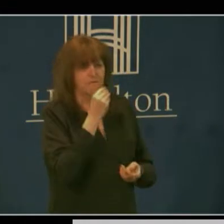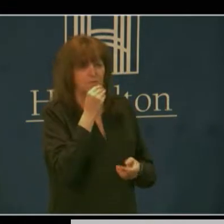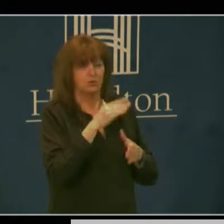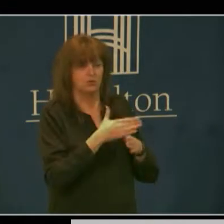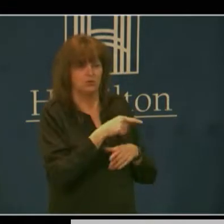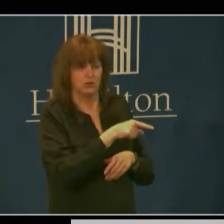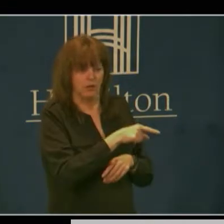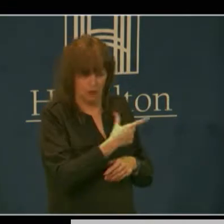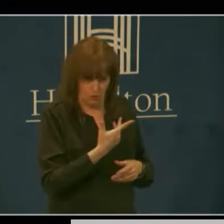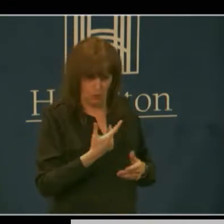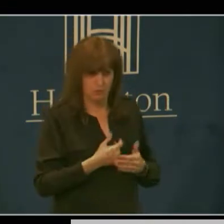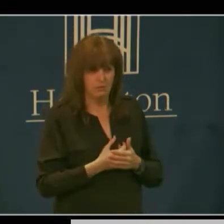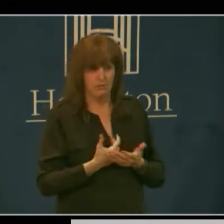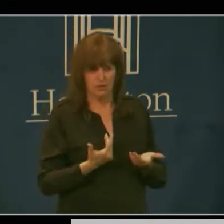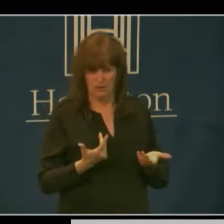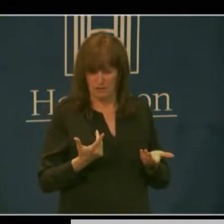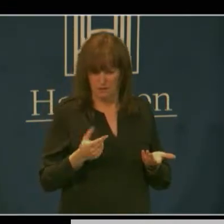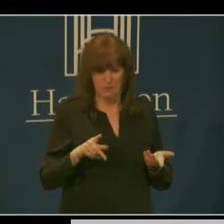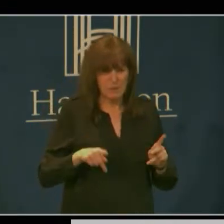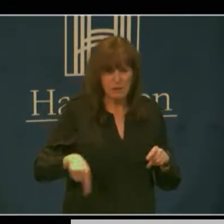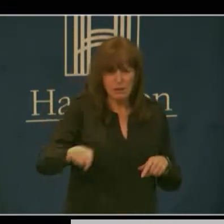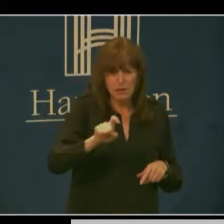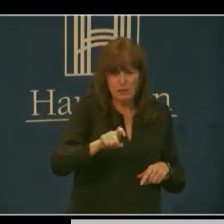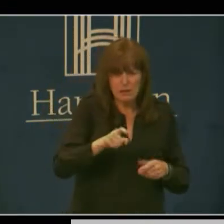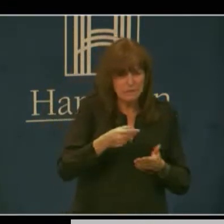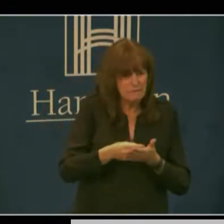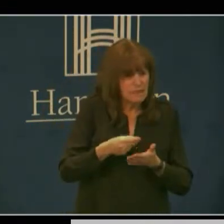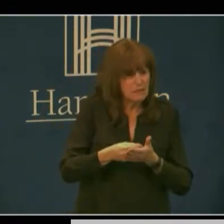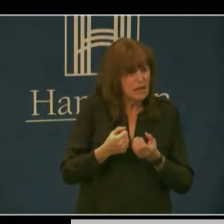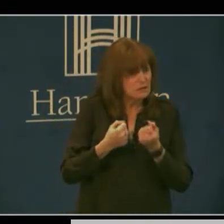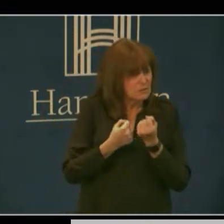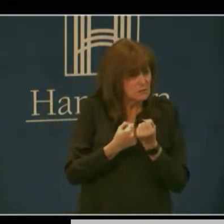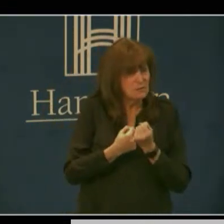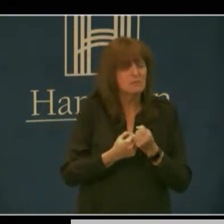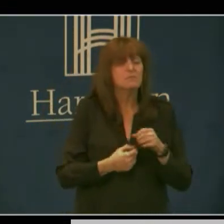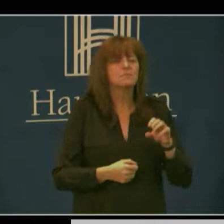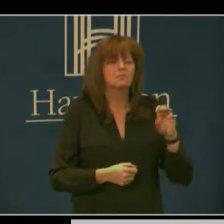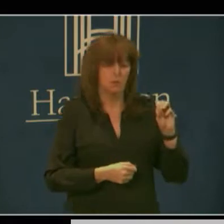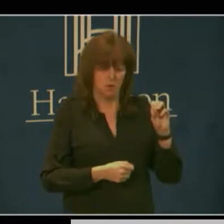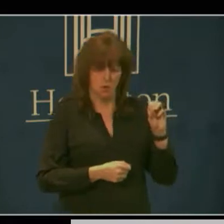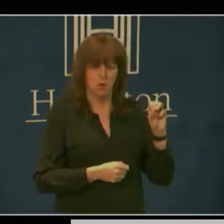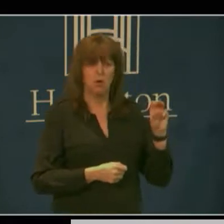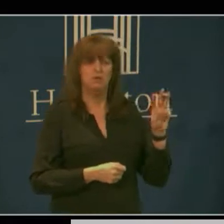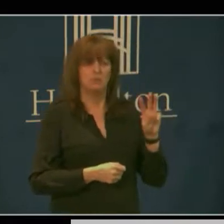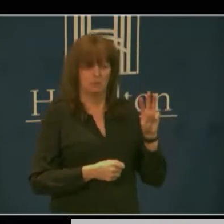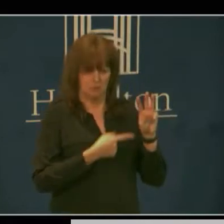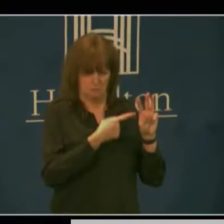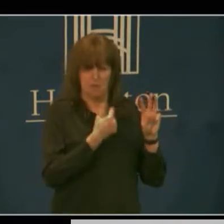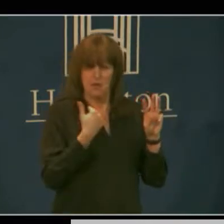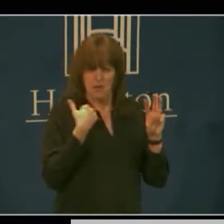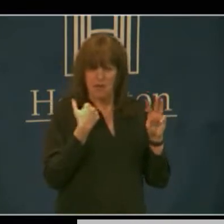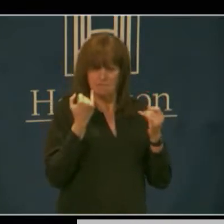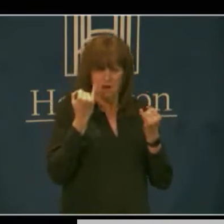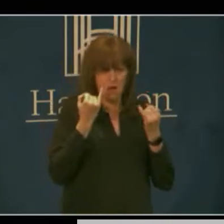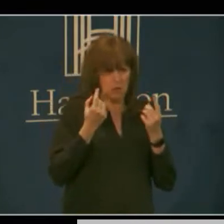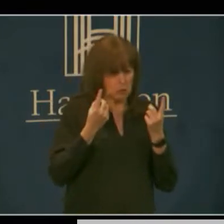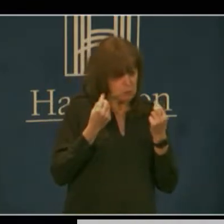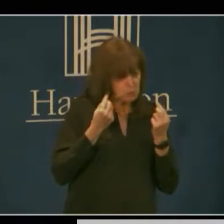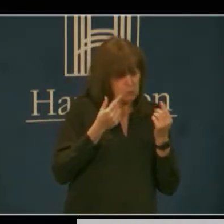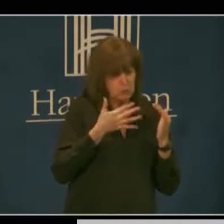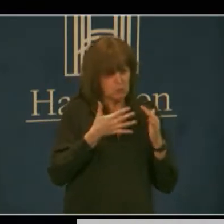Ontario Works has more opportunities and options available for individuals in our community. And phoning Ontario Works at